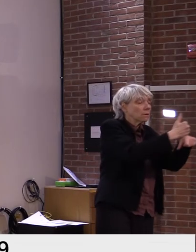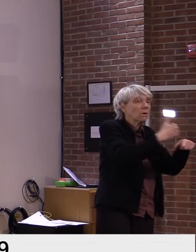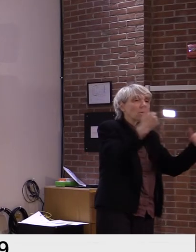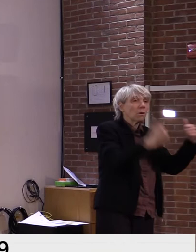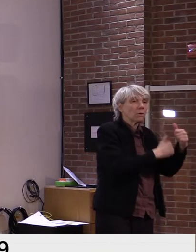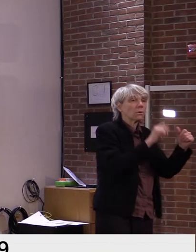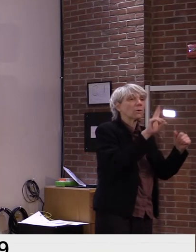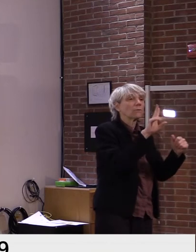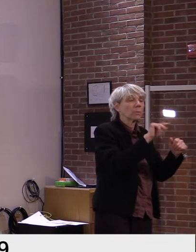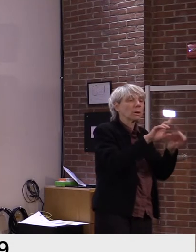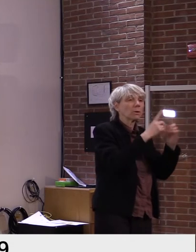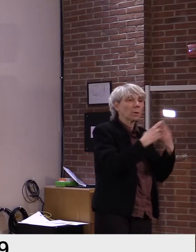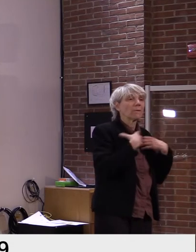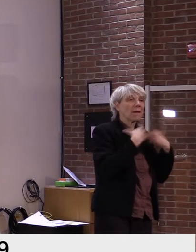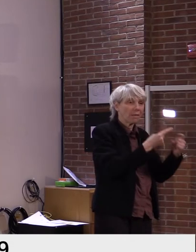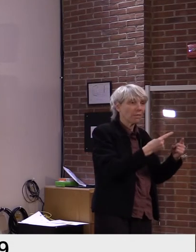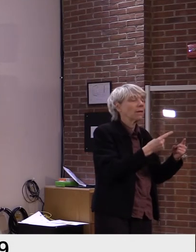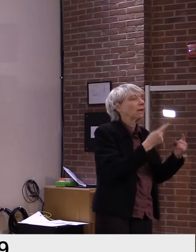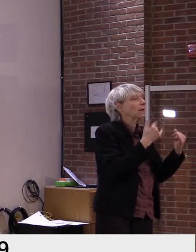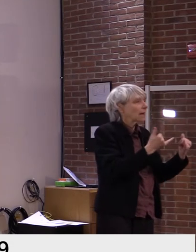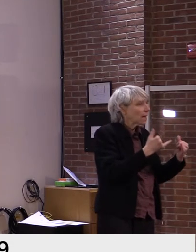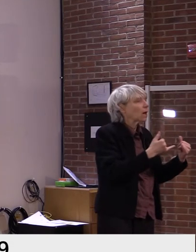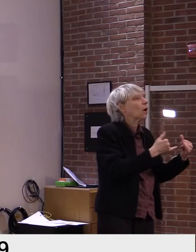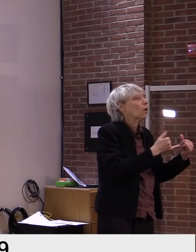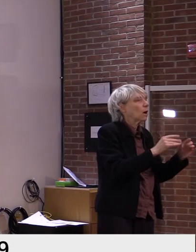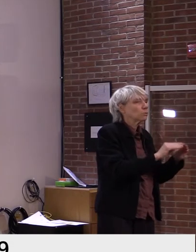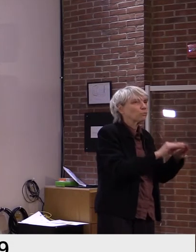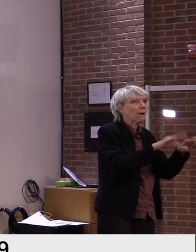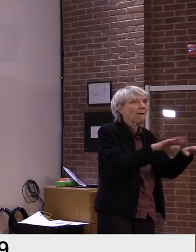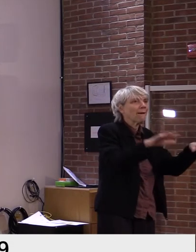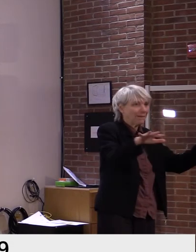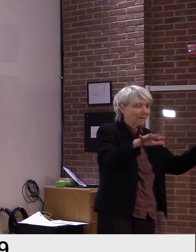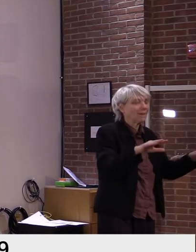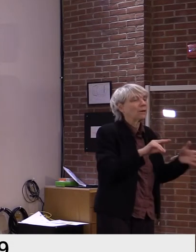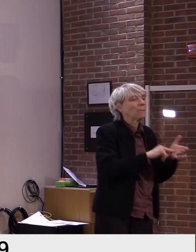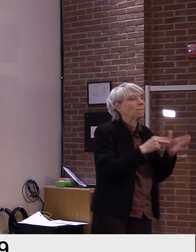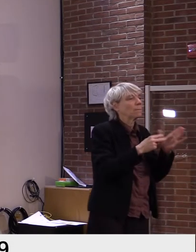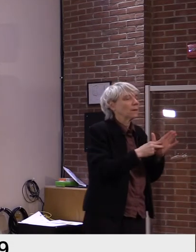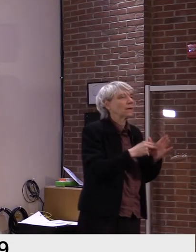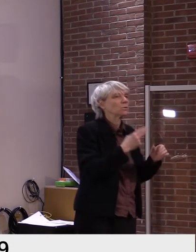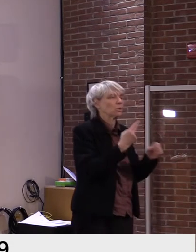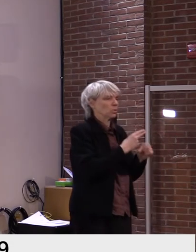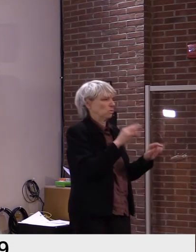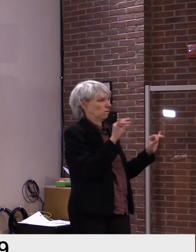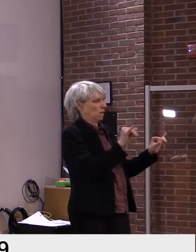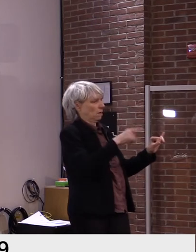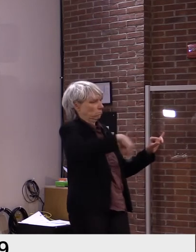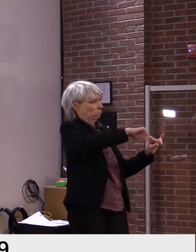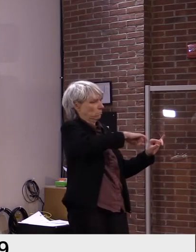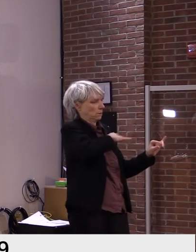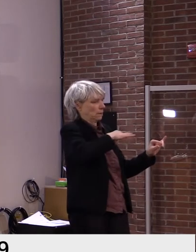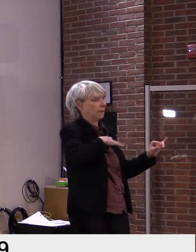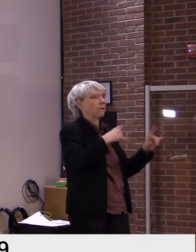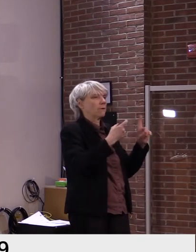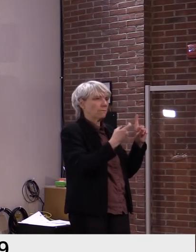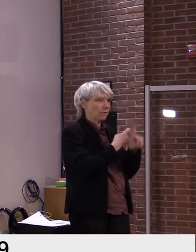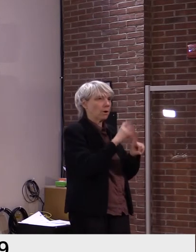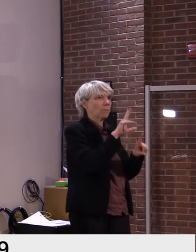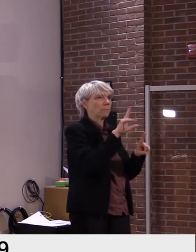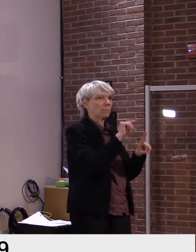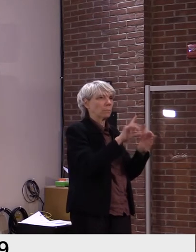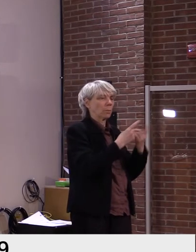more healthcare providers. And so we would use the healthcare personnel, the health department personnel, to set up